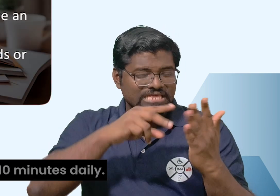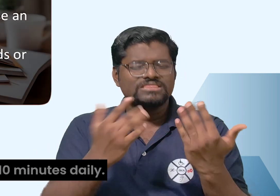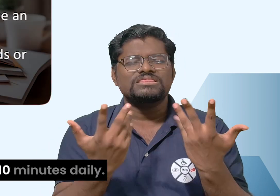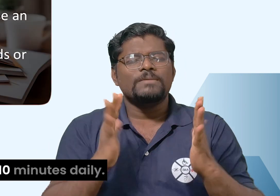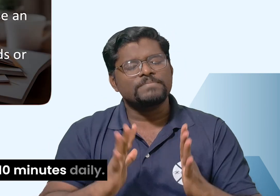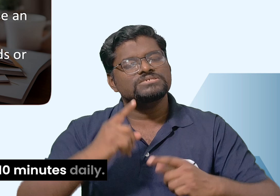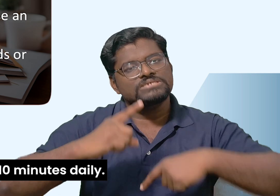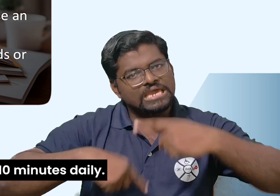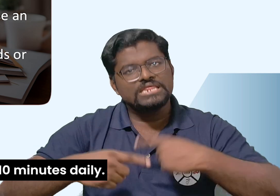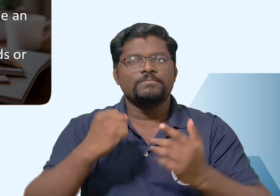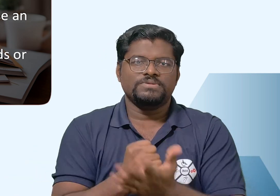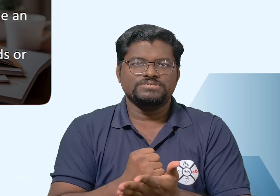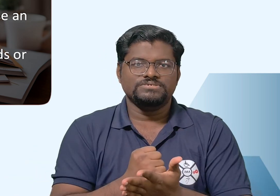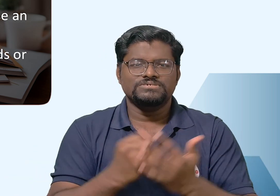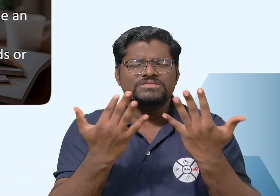Read 10 minutes daily.